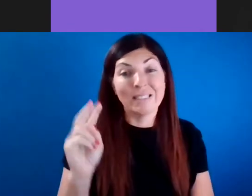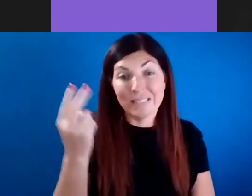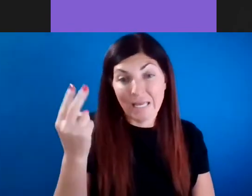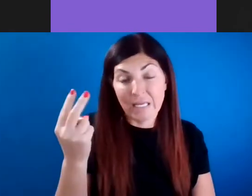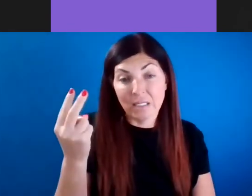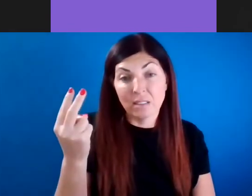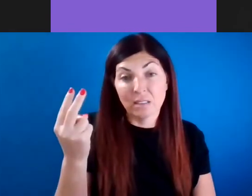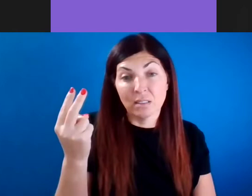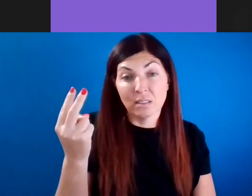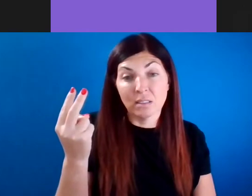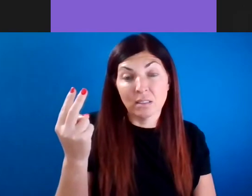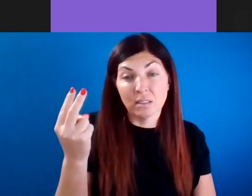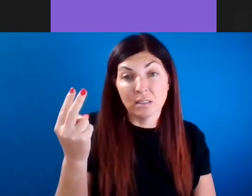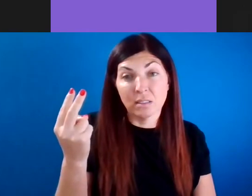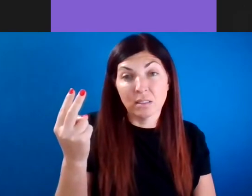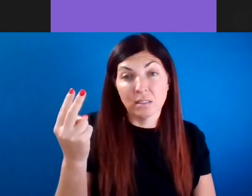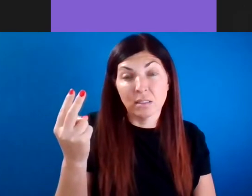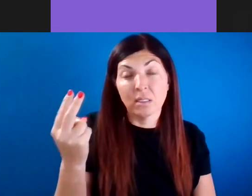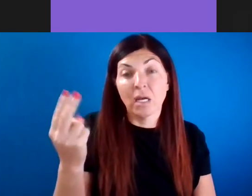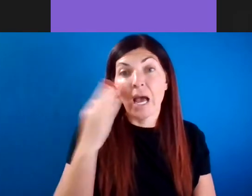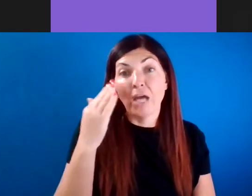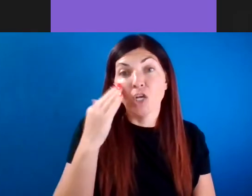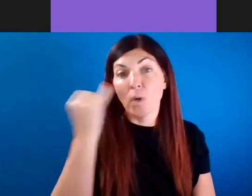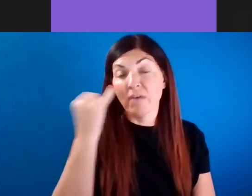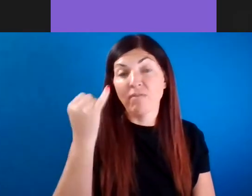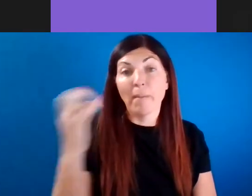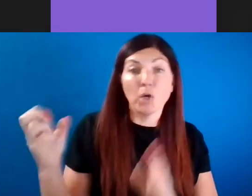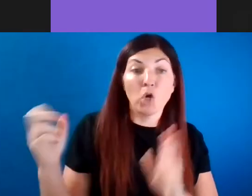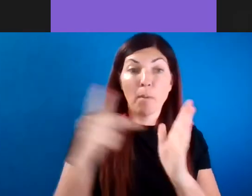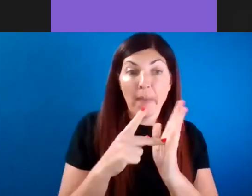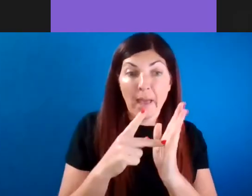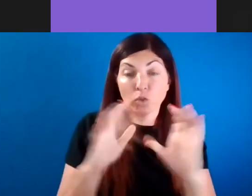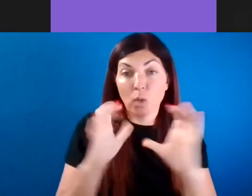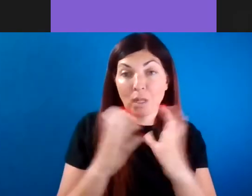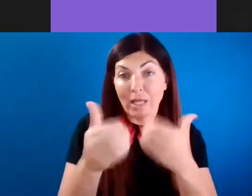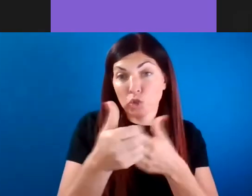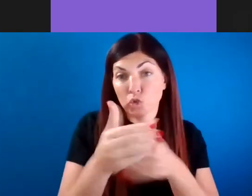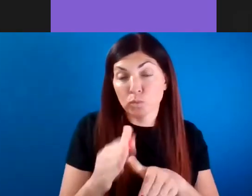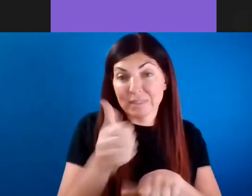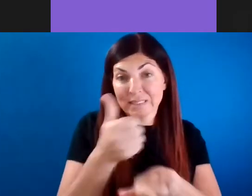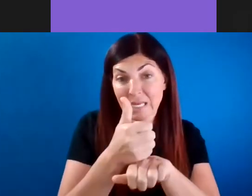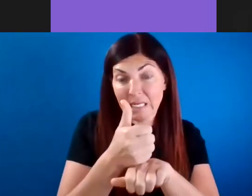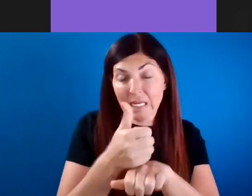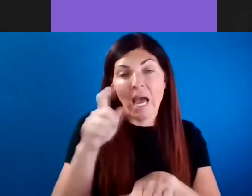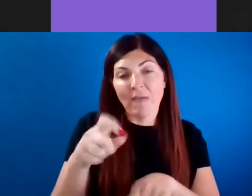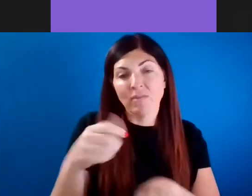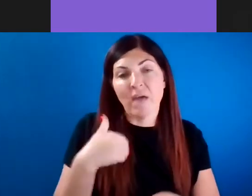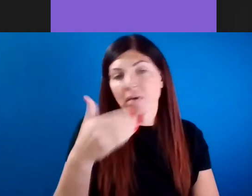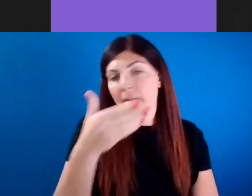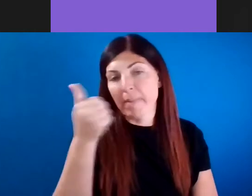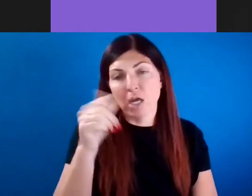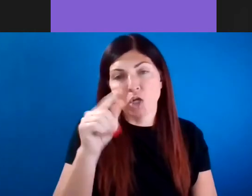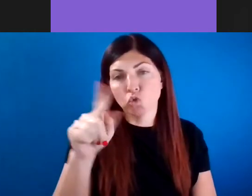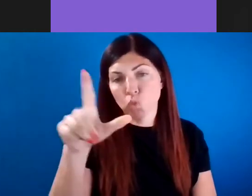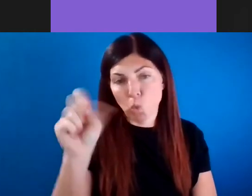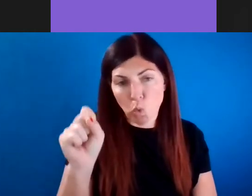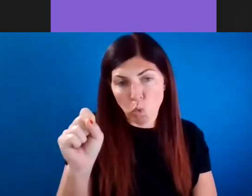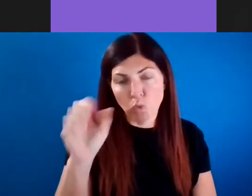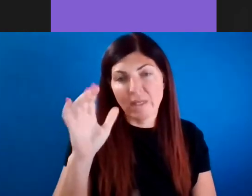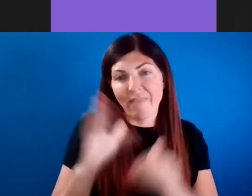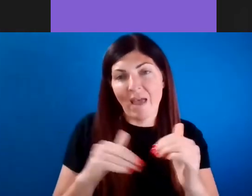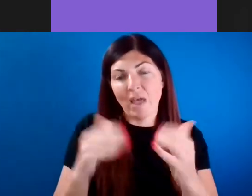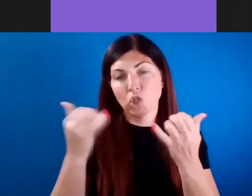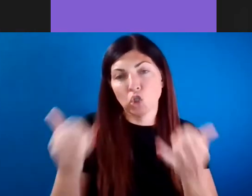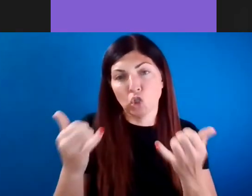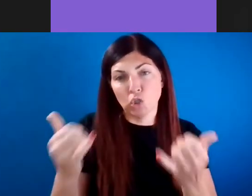that if I'm ever going to go back into a classroom setting, I need to have better tools than I currently have. Because